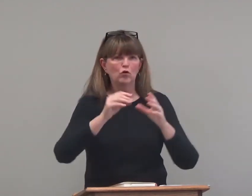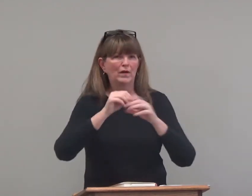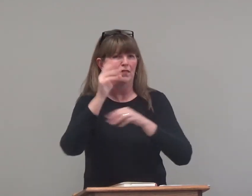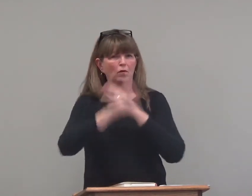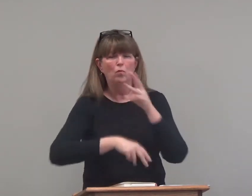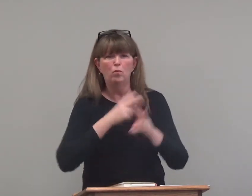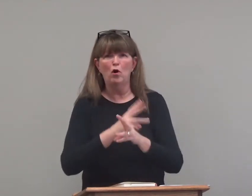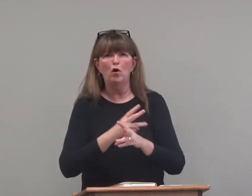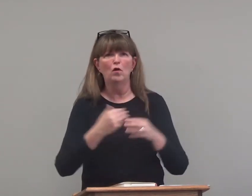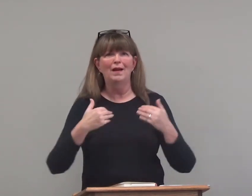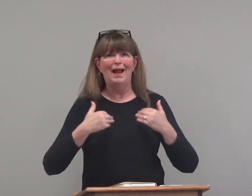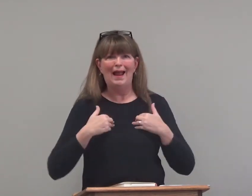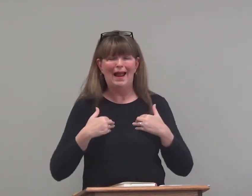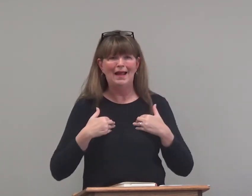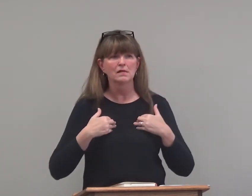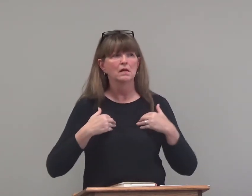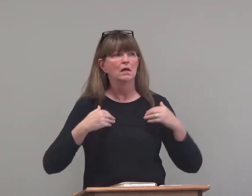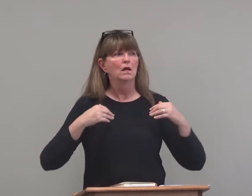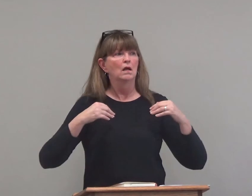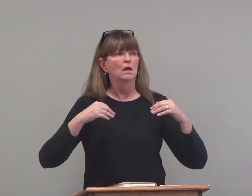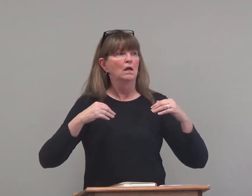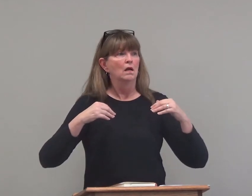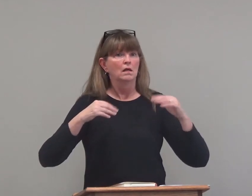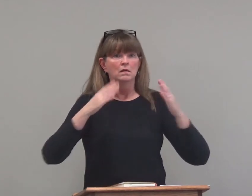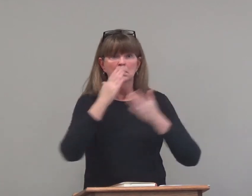Every great leader in the world